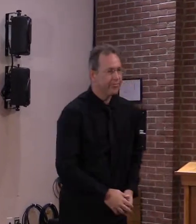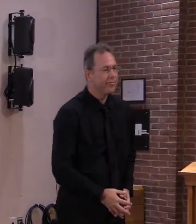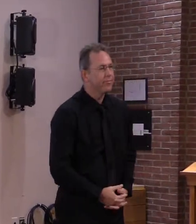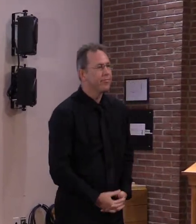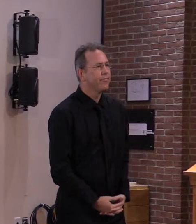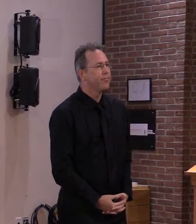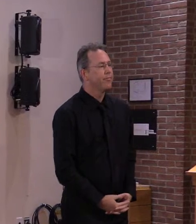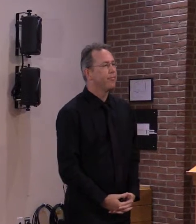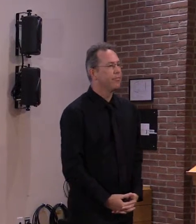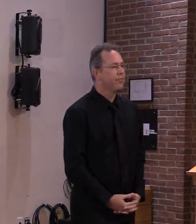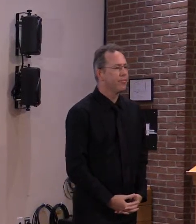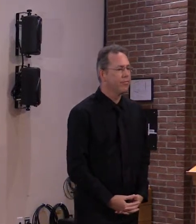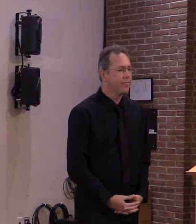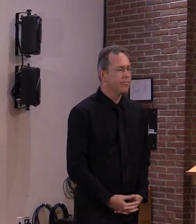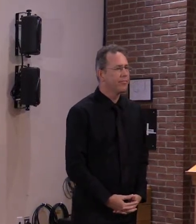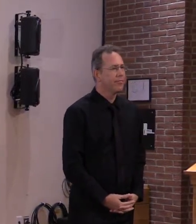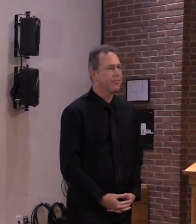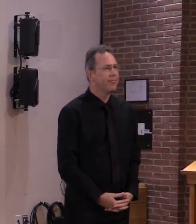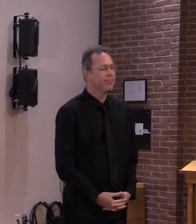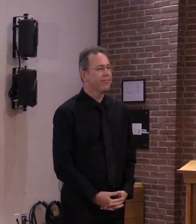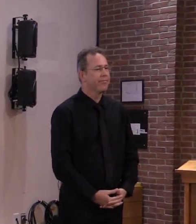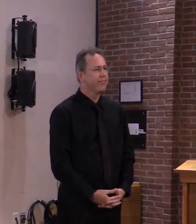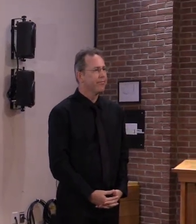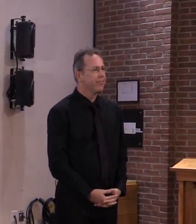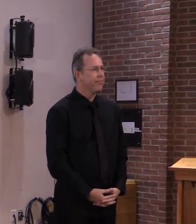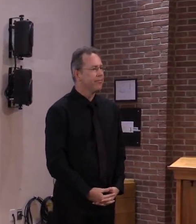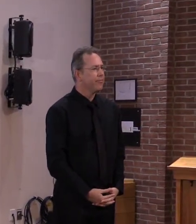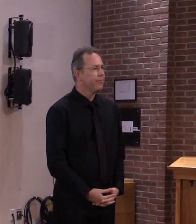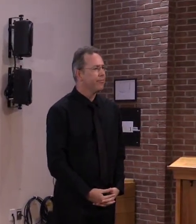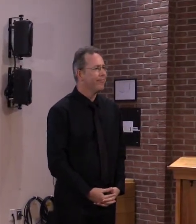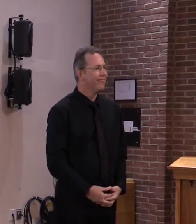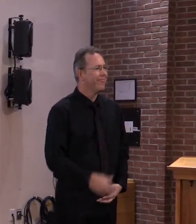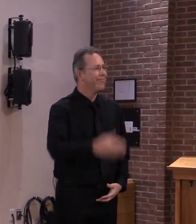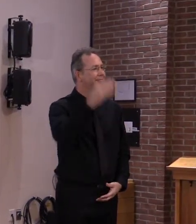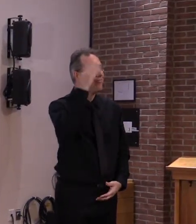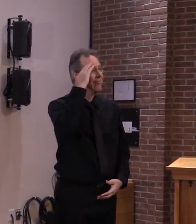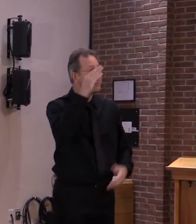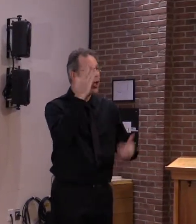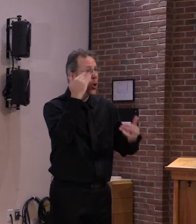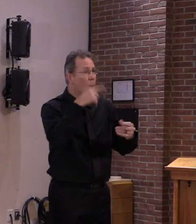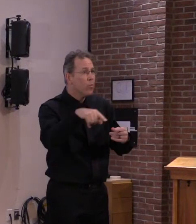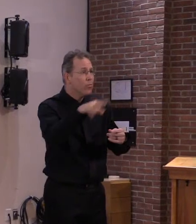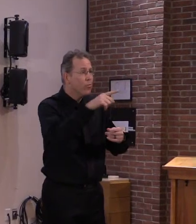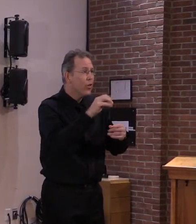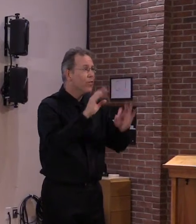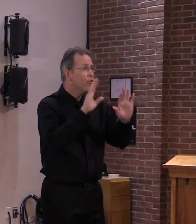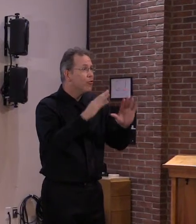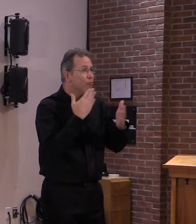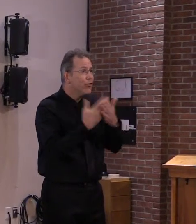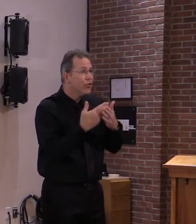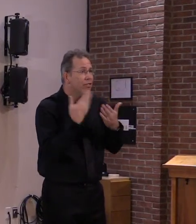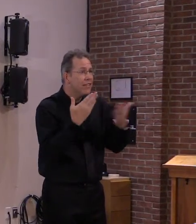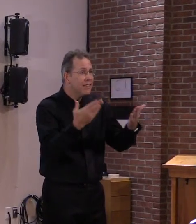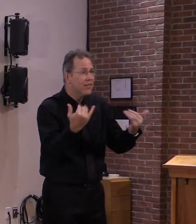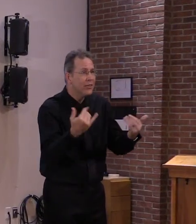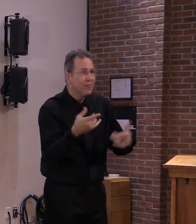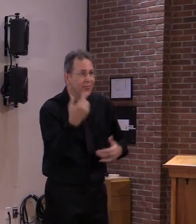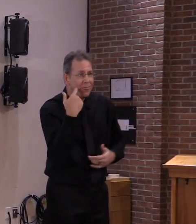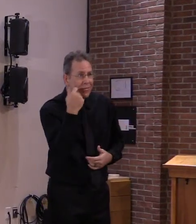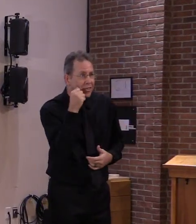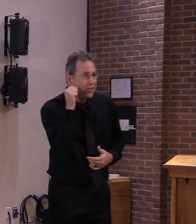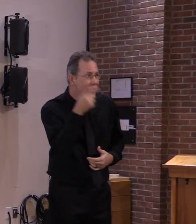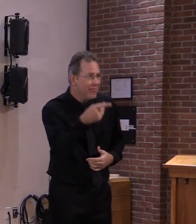complex, involving teams from various state agencies, including the Health Department, the Agency of Education, the Agency of Transportation, and the